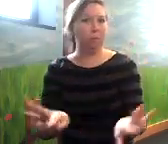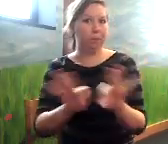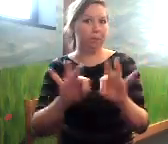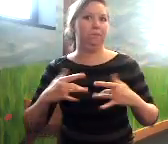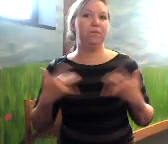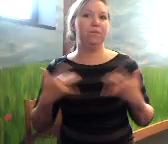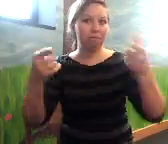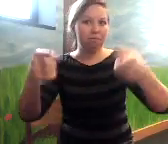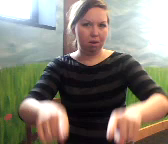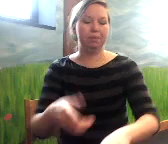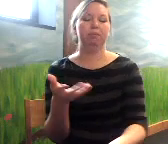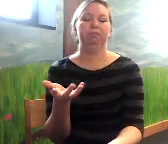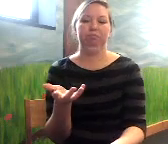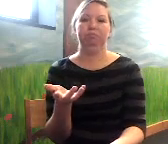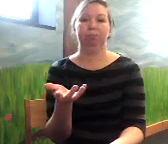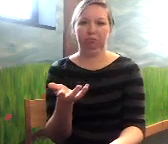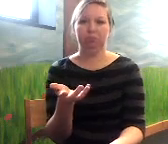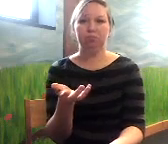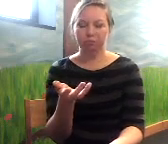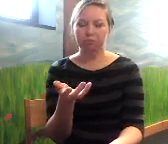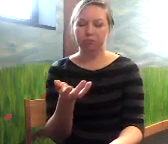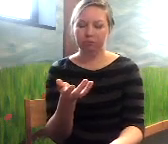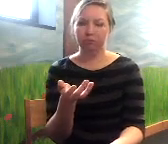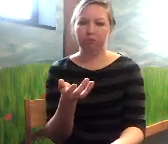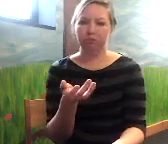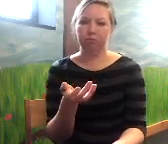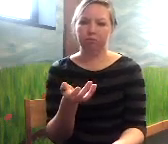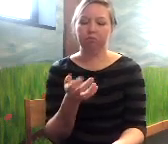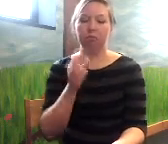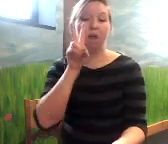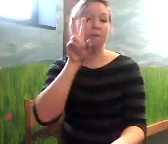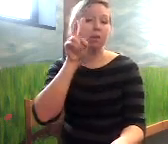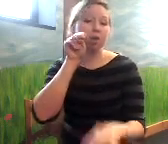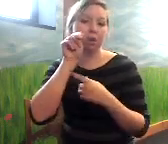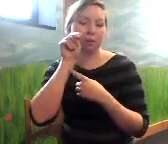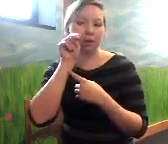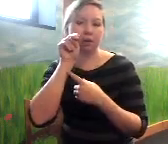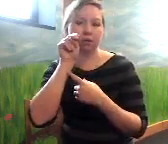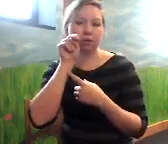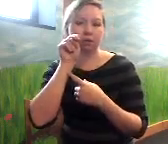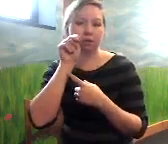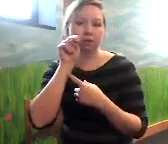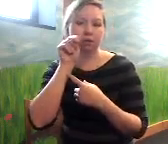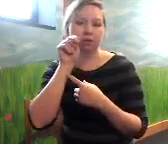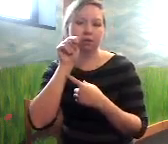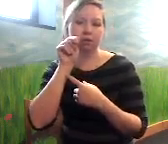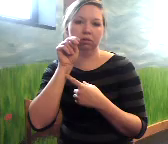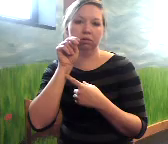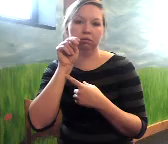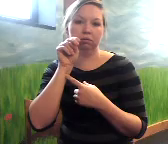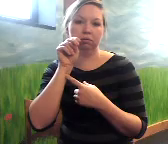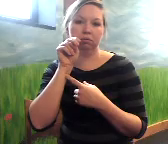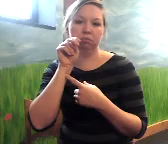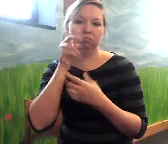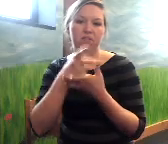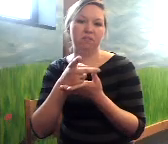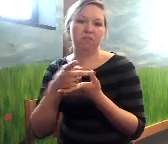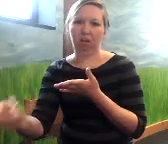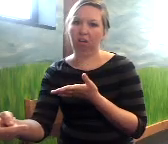2, the Eisenhower phase, what I call sink or swim with Diem. Diem,